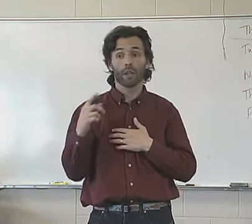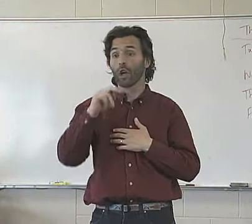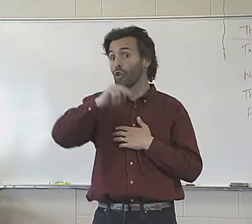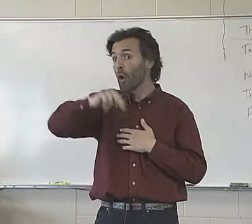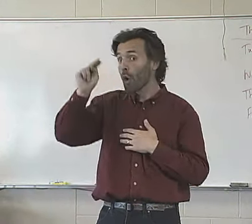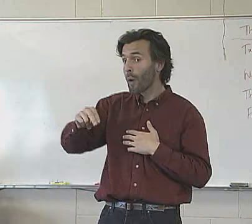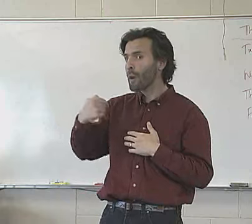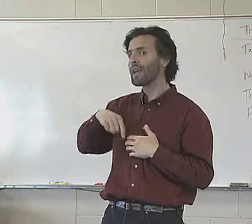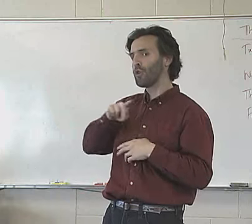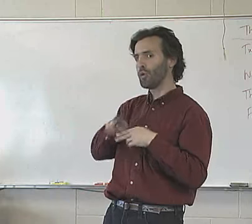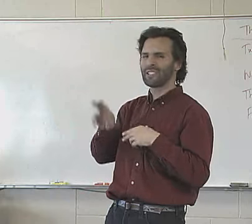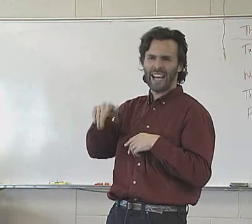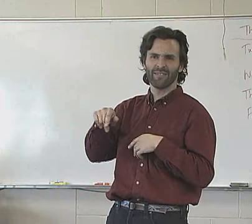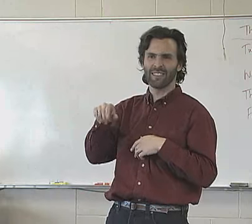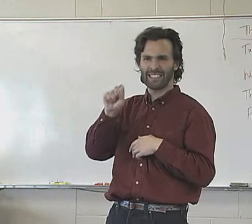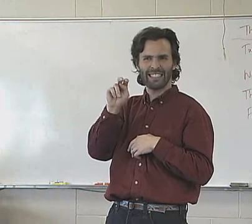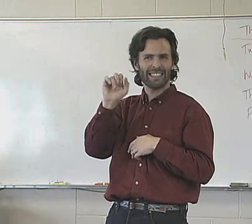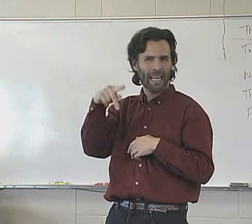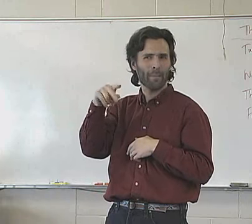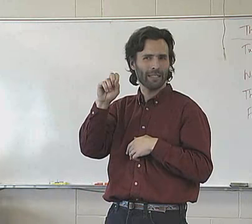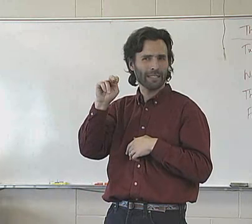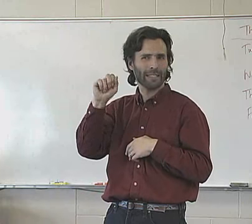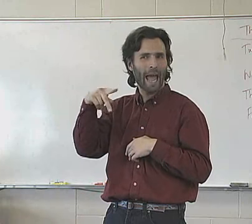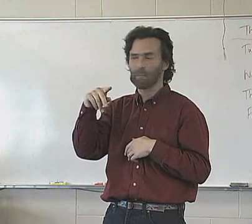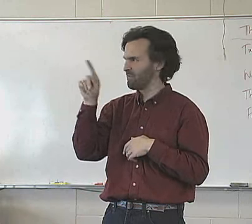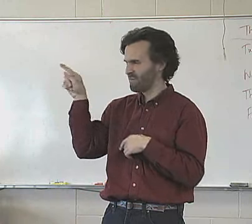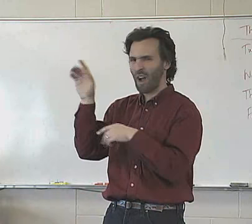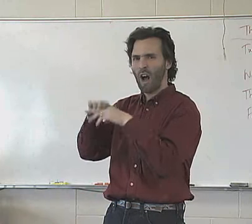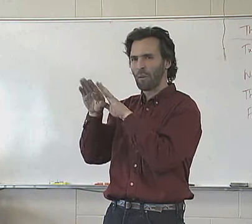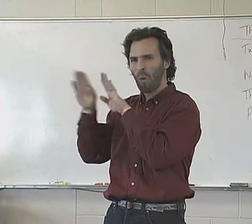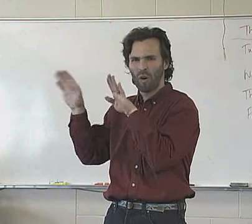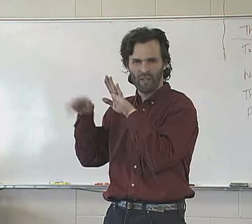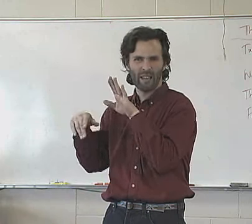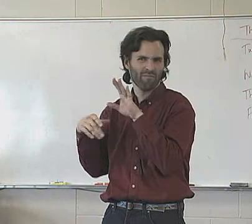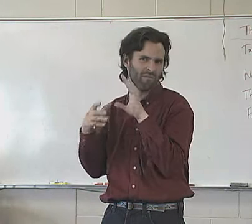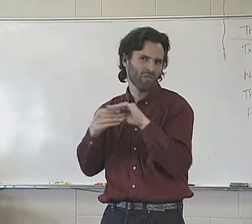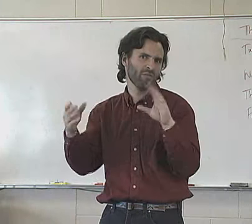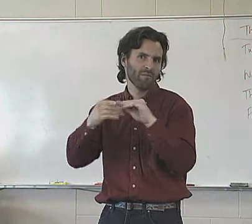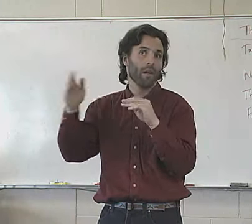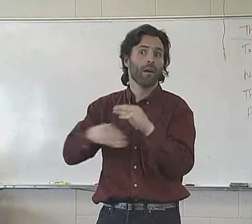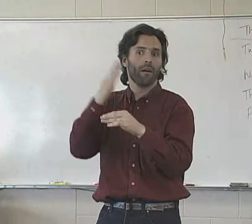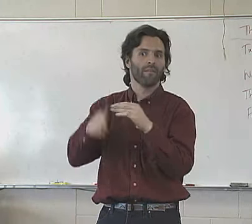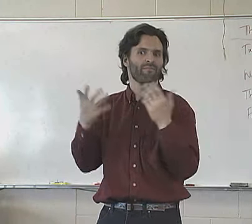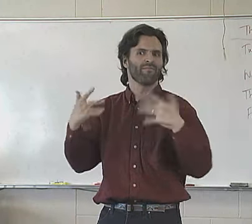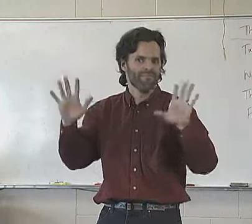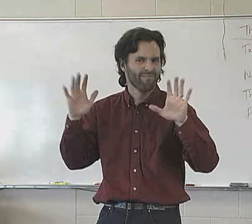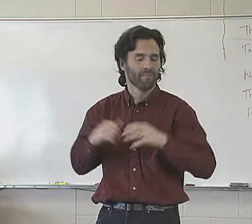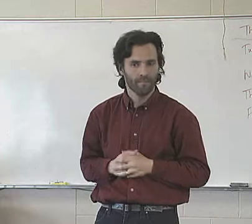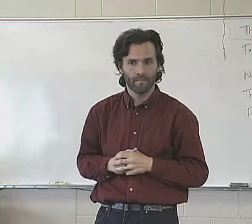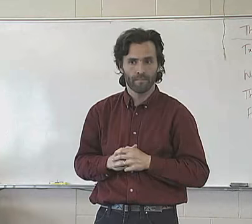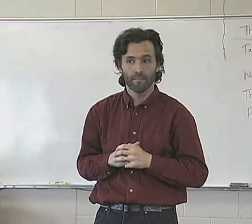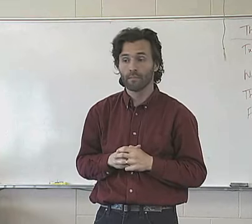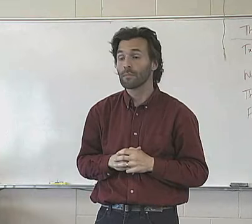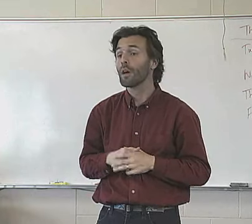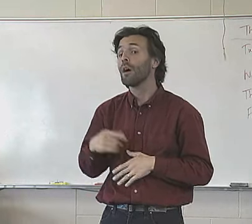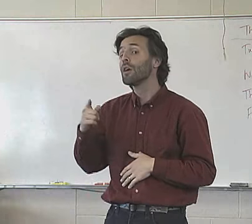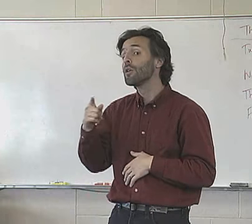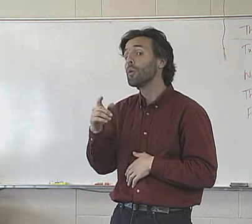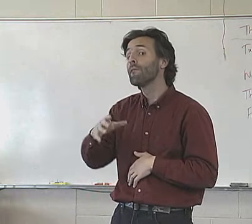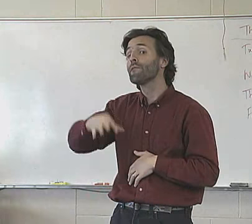formula we use. Okay, so they always have a traditional beginning and a traditional ending. You'll find that all the characters are stereotypes.